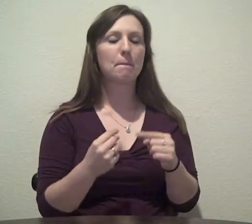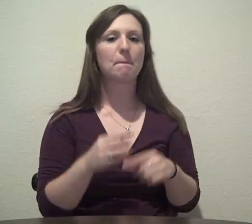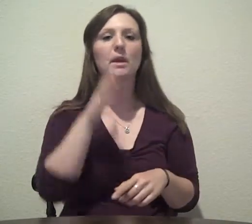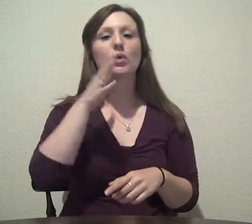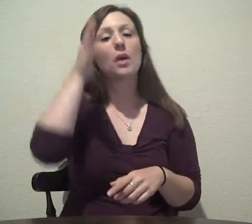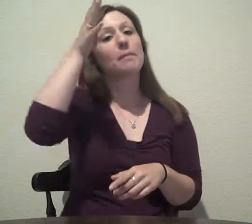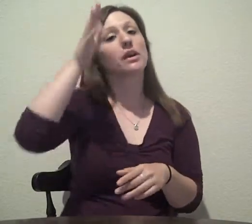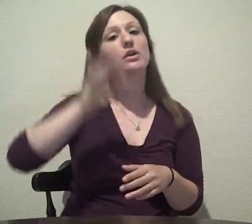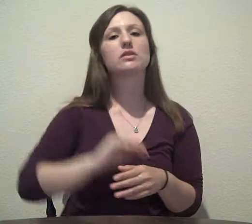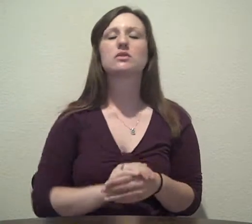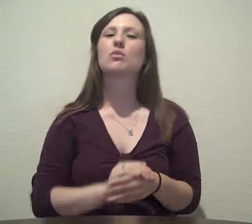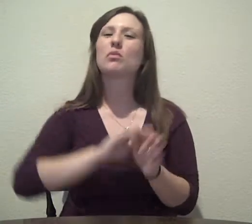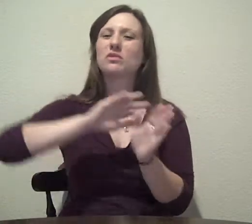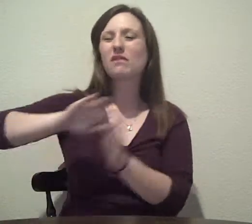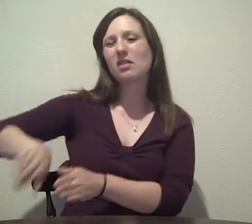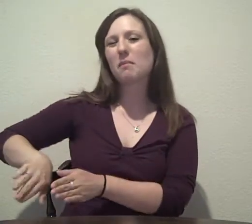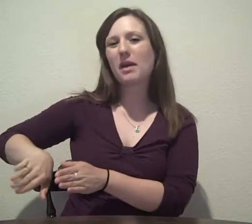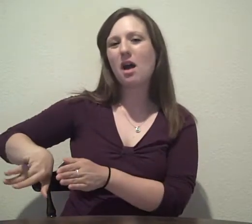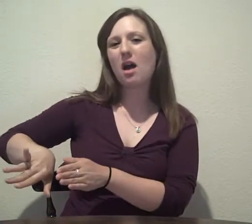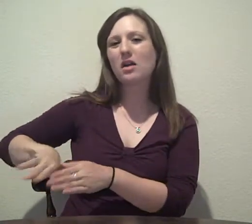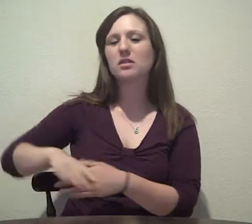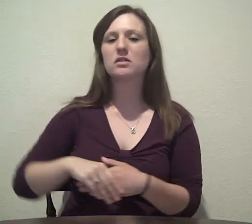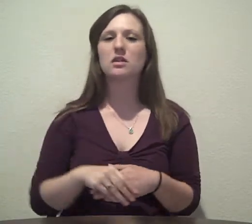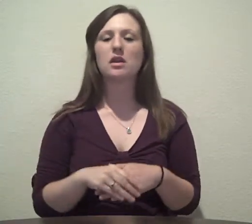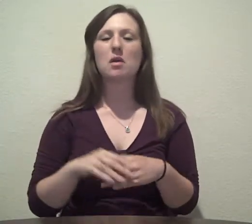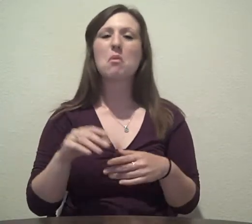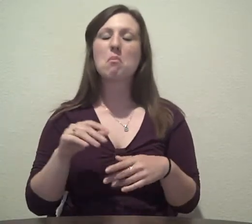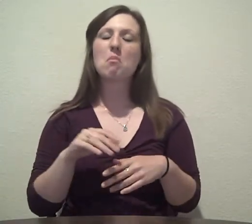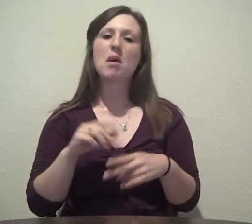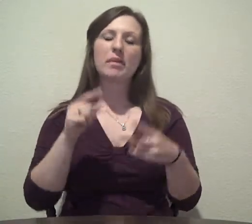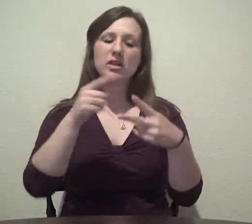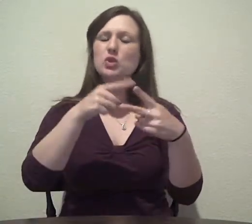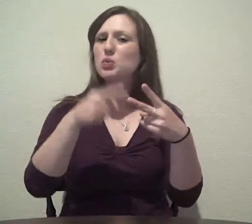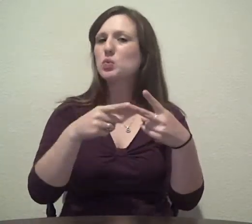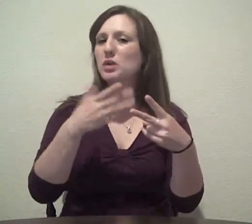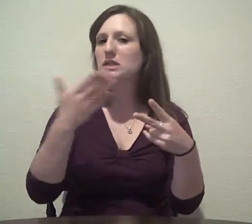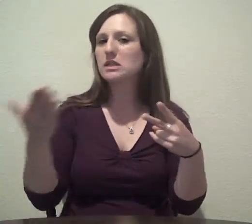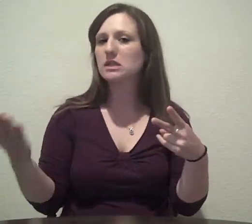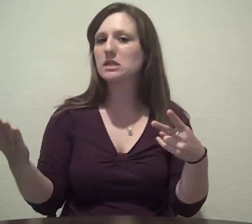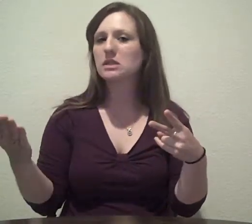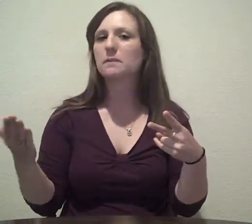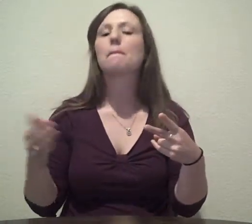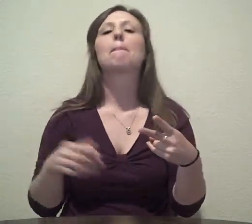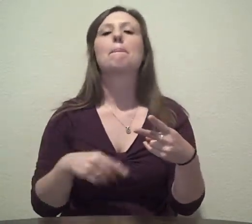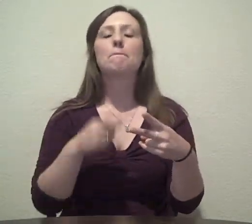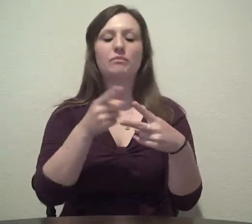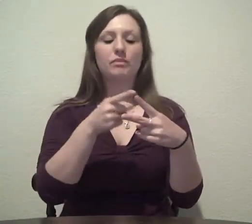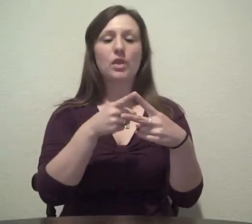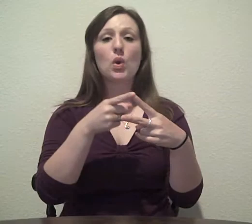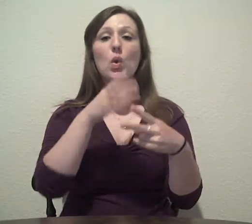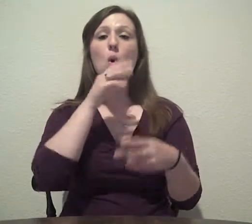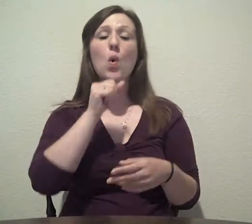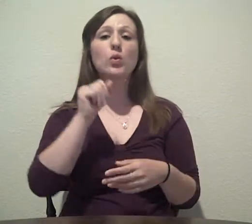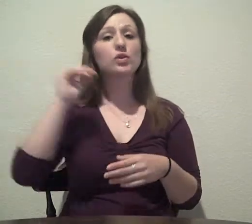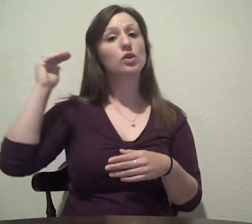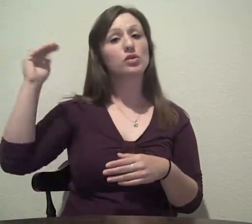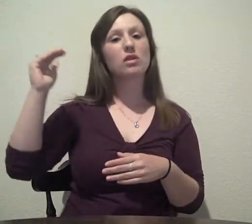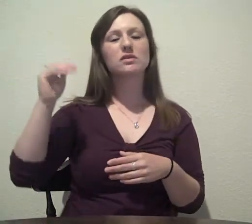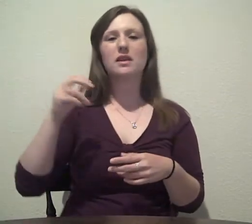Grandparents were most often left behind, primarily due to two reasons. Older adults had more difficulty coping